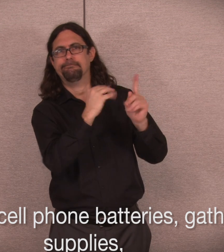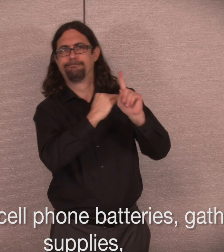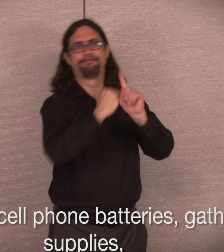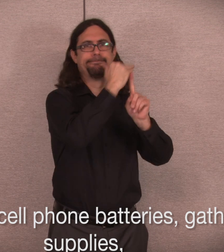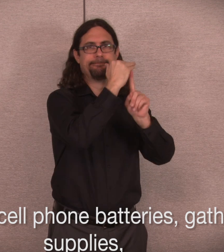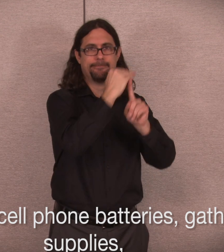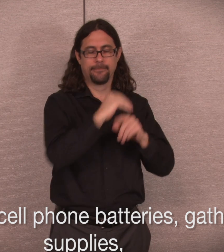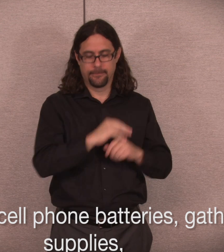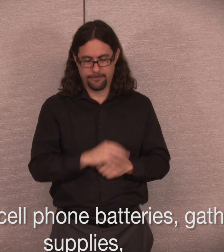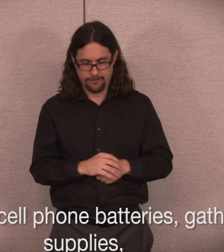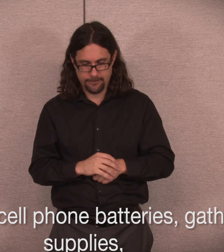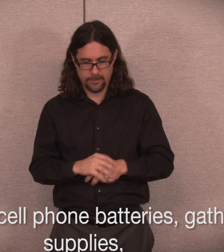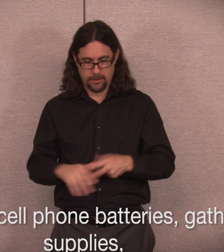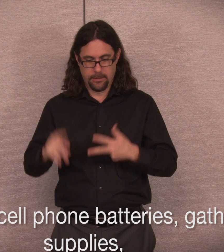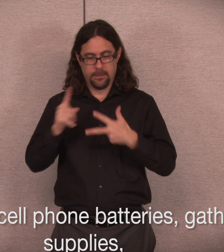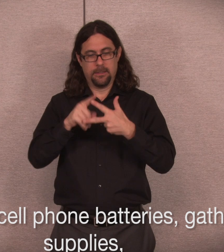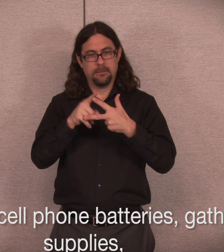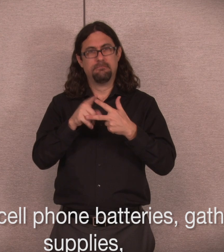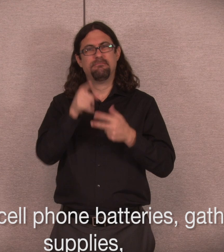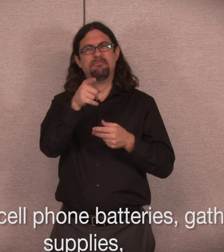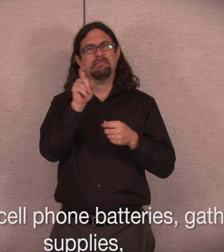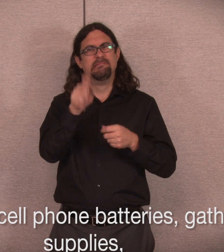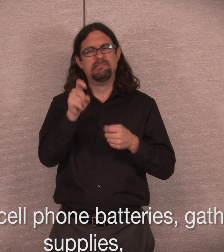Charge cell phone batteries. Gather supplies.